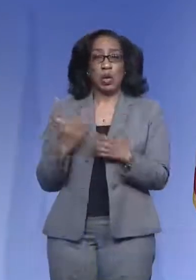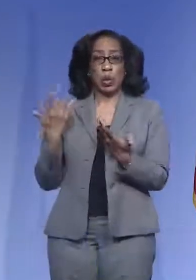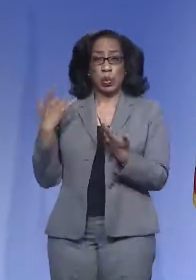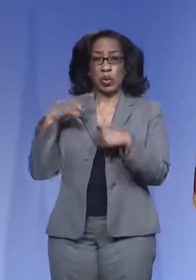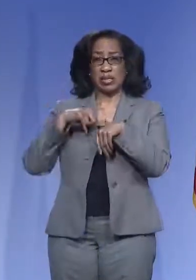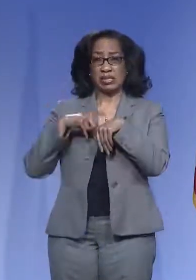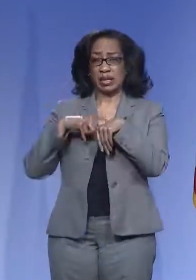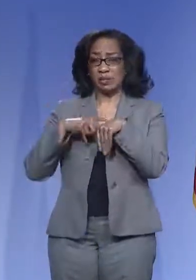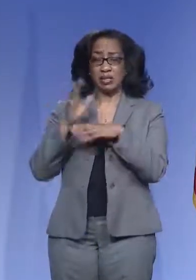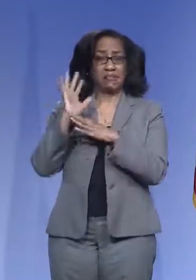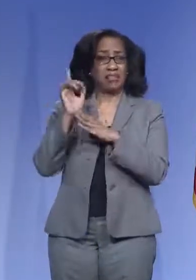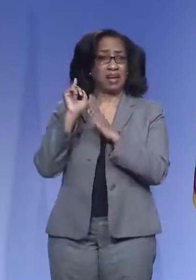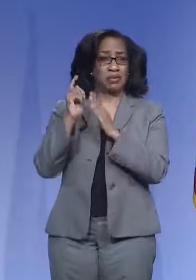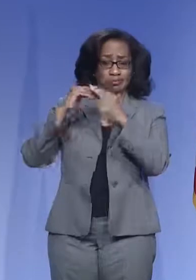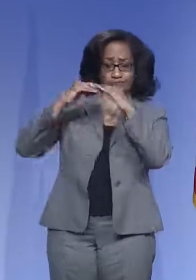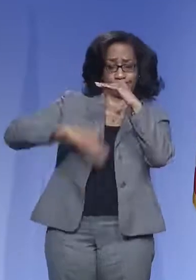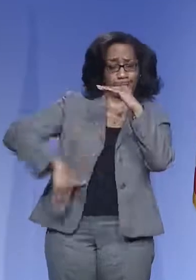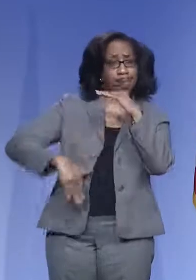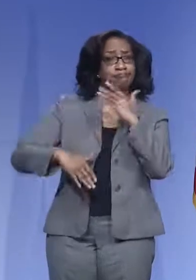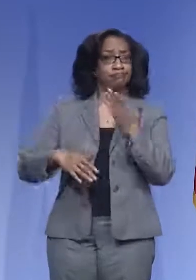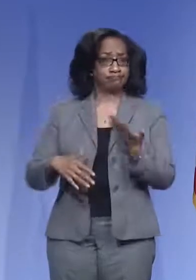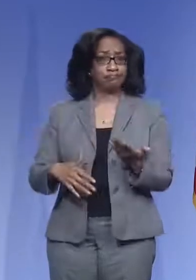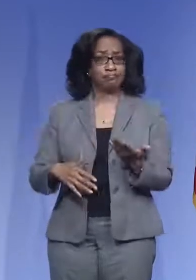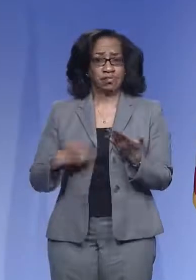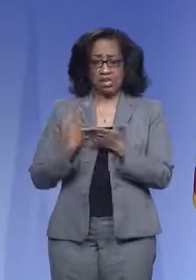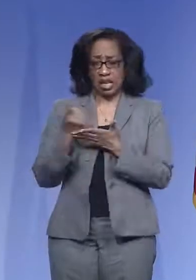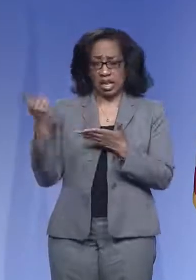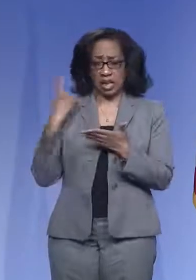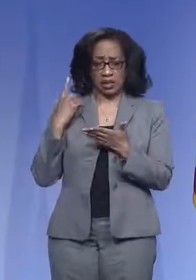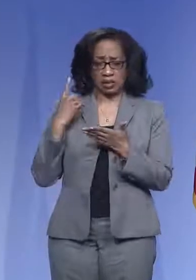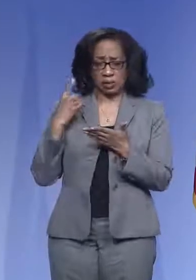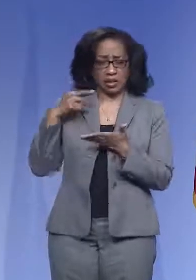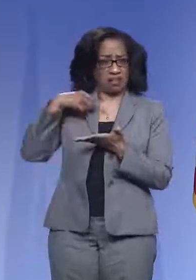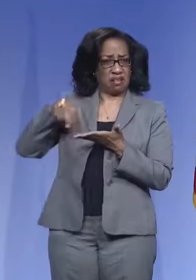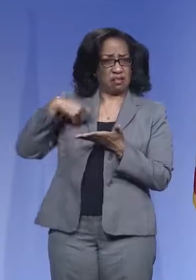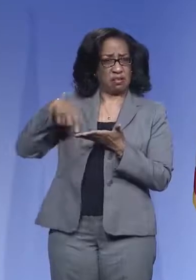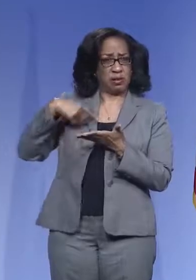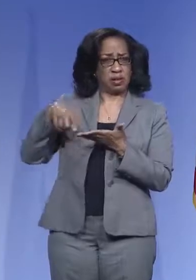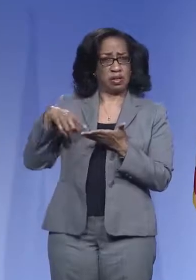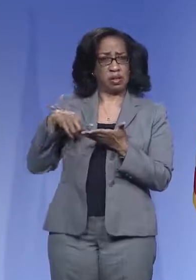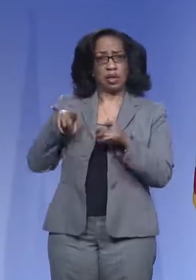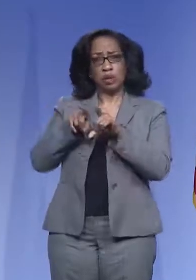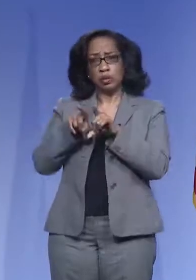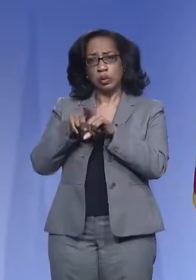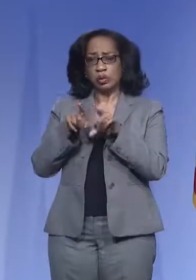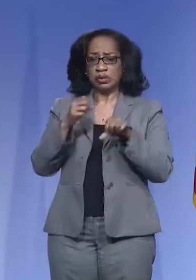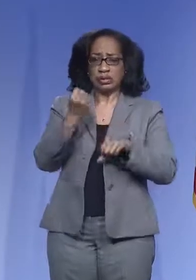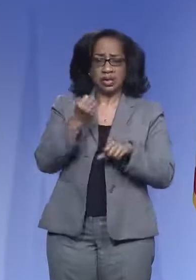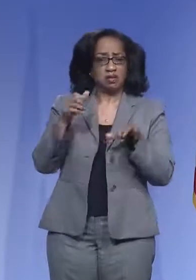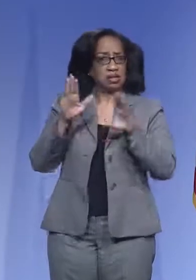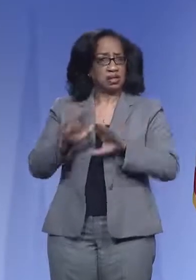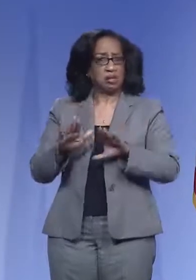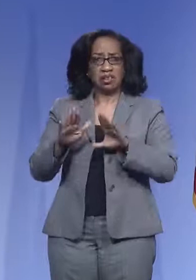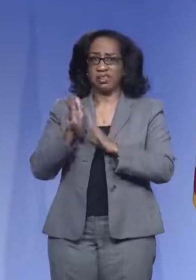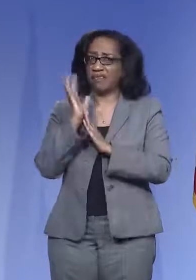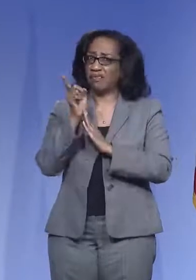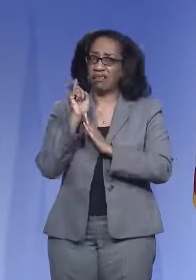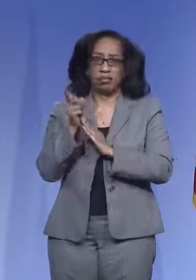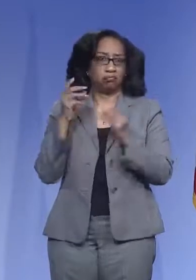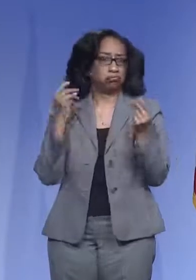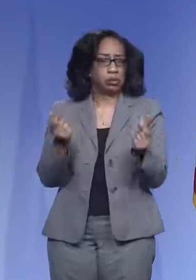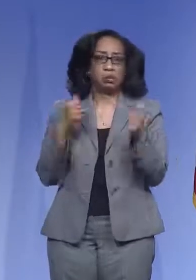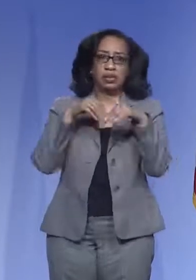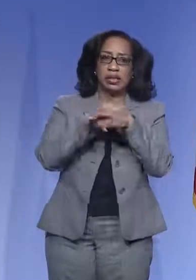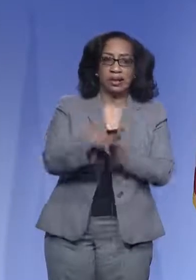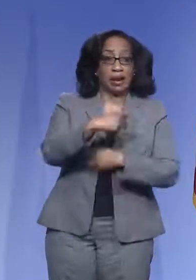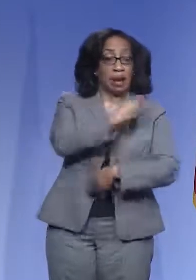well under 5 minutes so far, late last week and early this week, over the weekend. So it really is quick, it's convenient. You